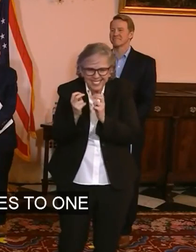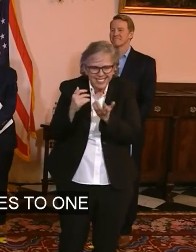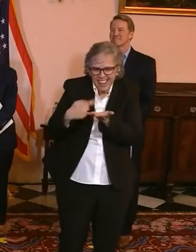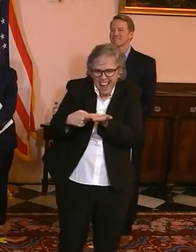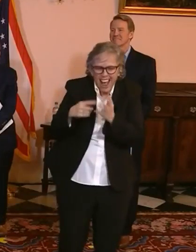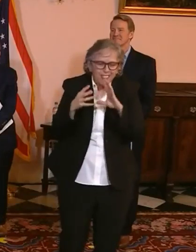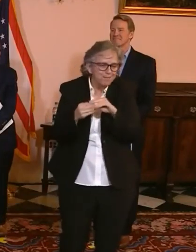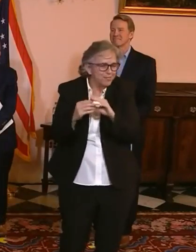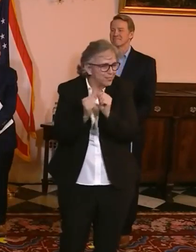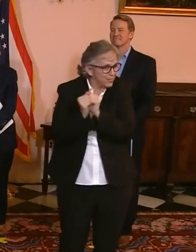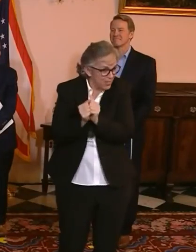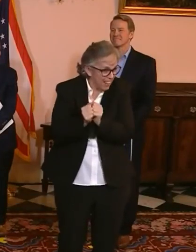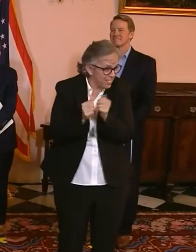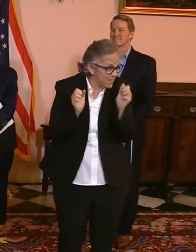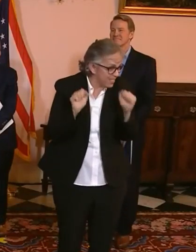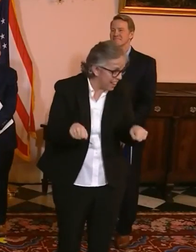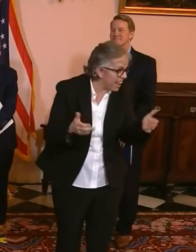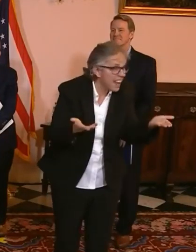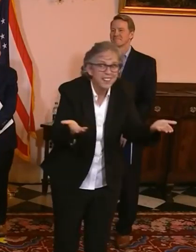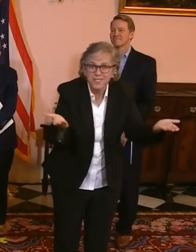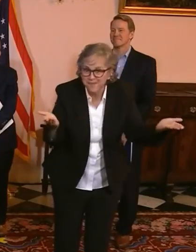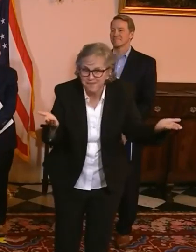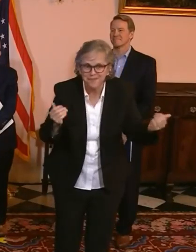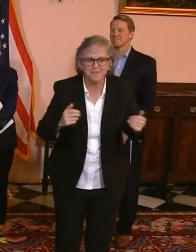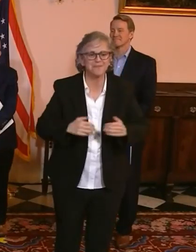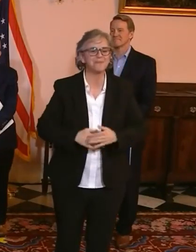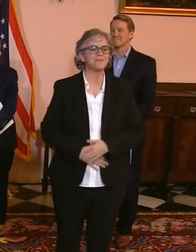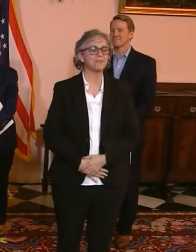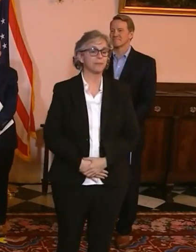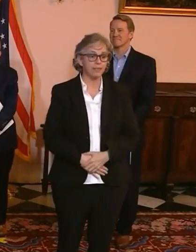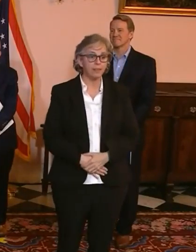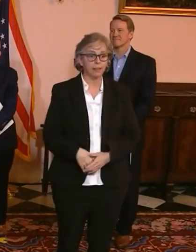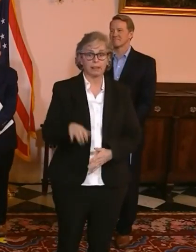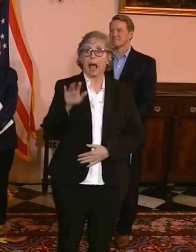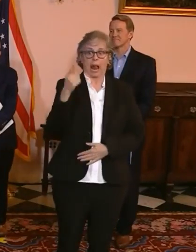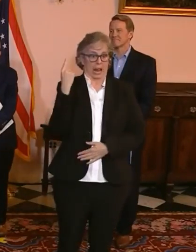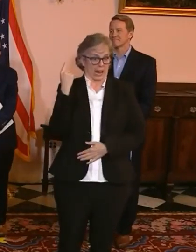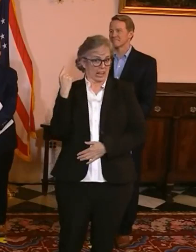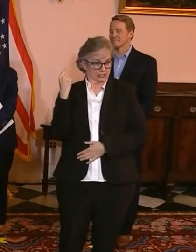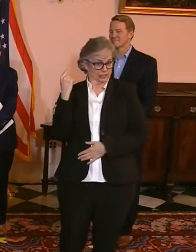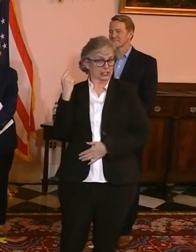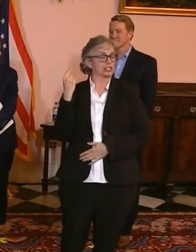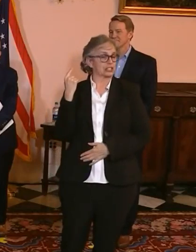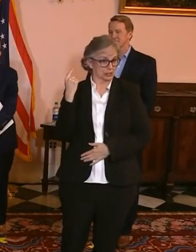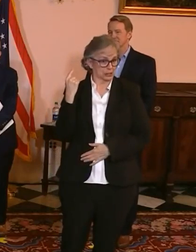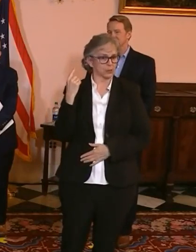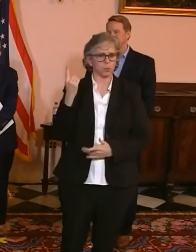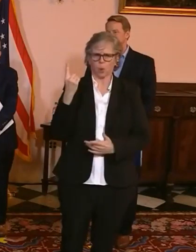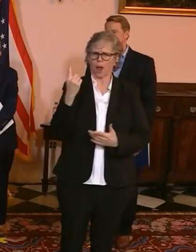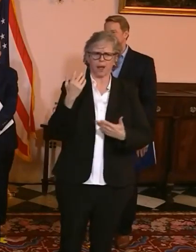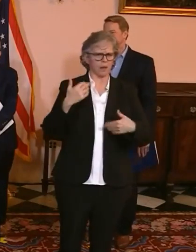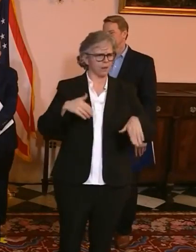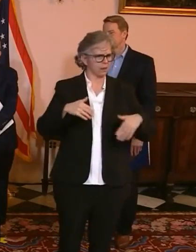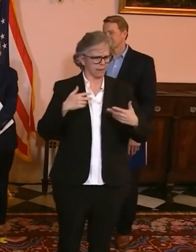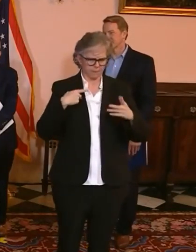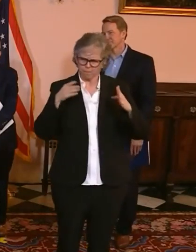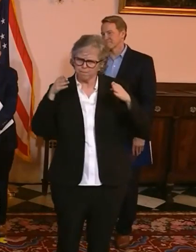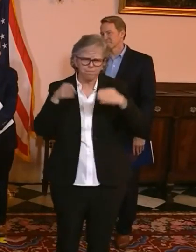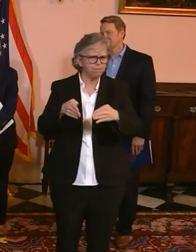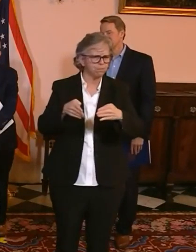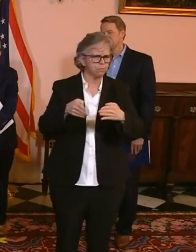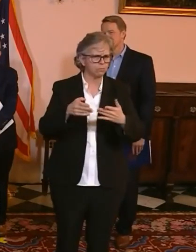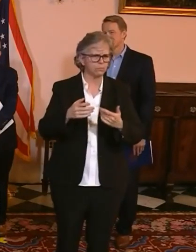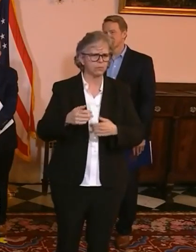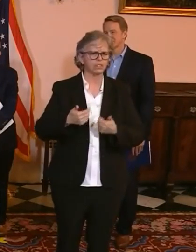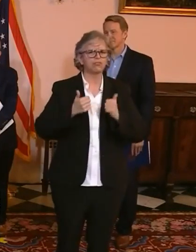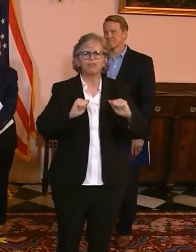This past year, one of the main things that I've been concentrating on is setting up the Imagination Library